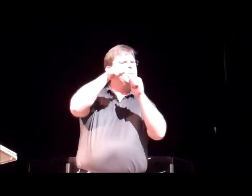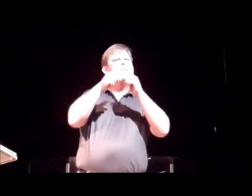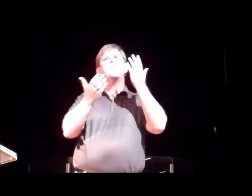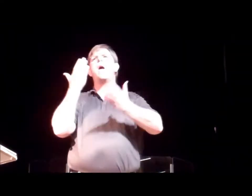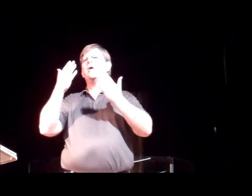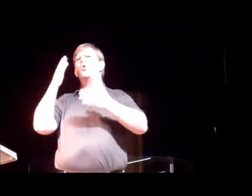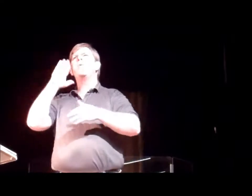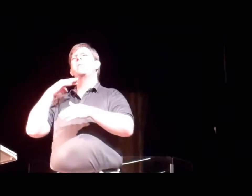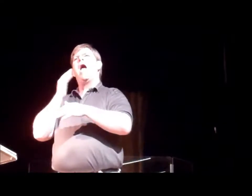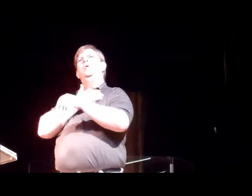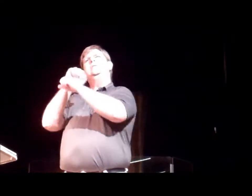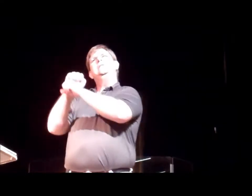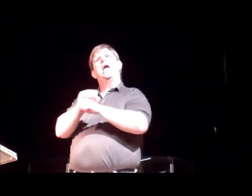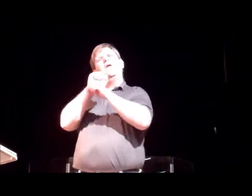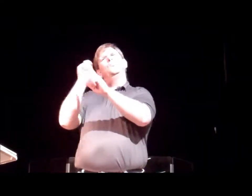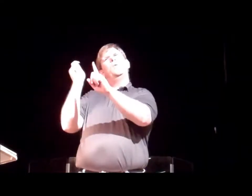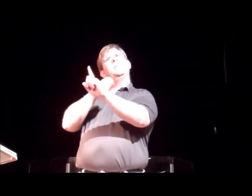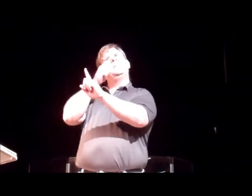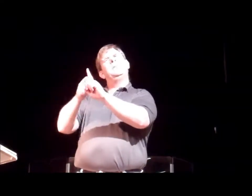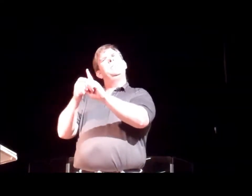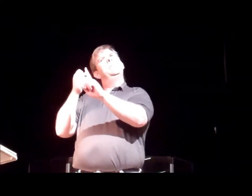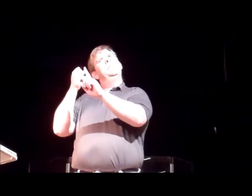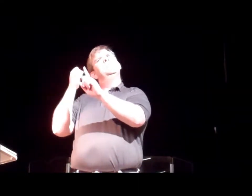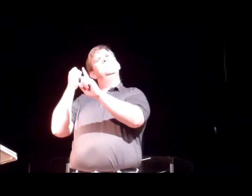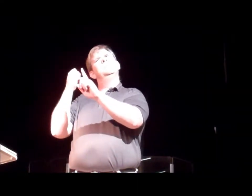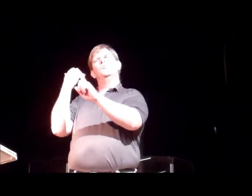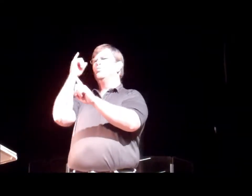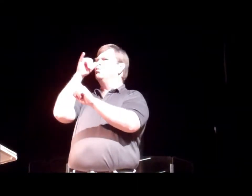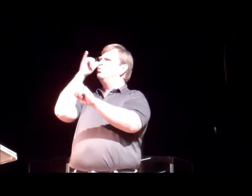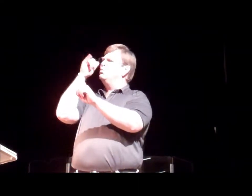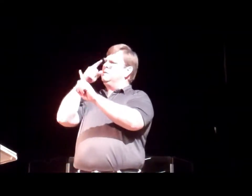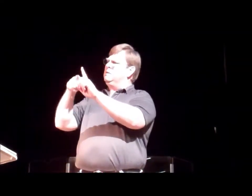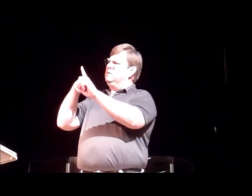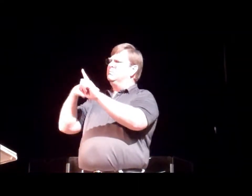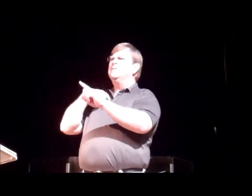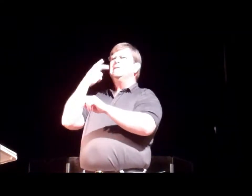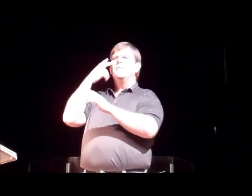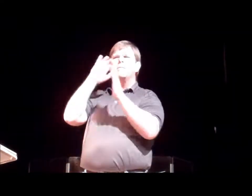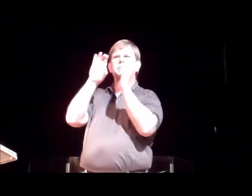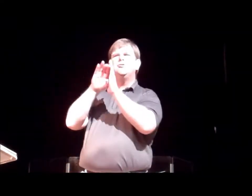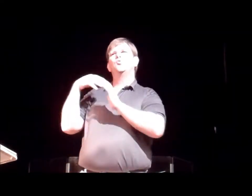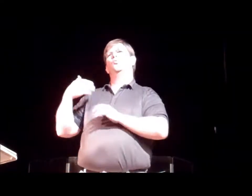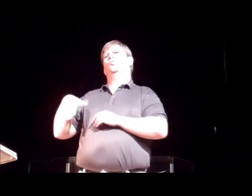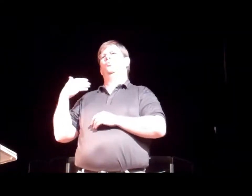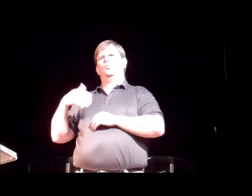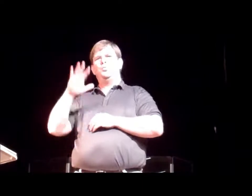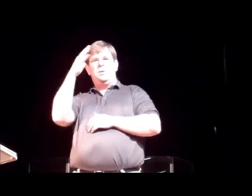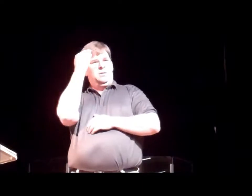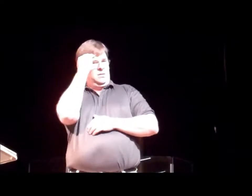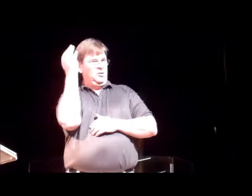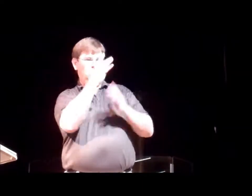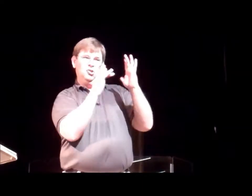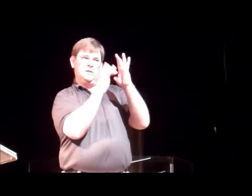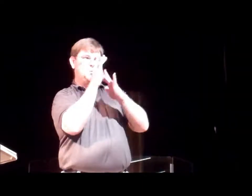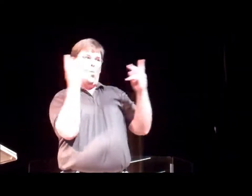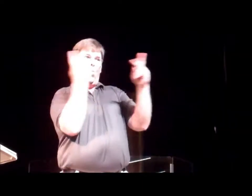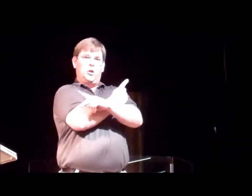about the slaves in the Civil War. We think about how they were whipped. And we know about the scarring and the stripes on the back of the